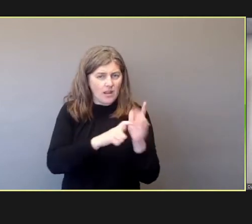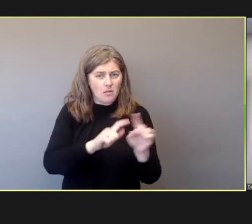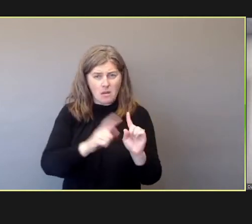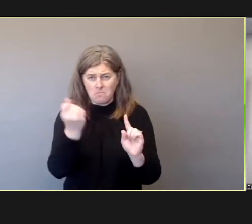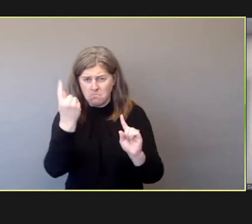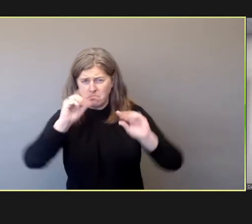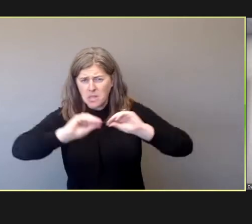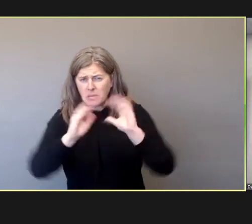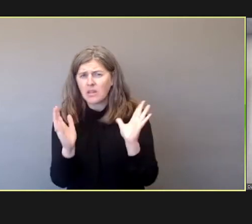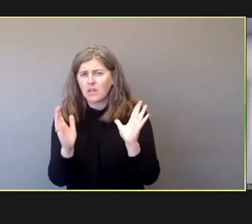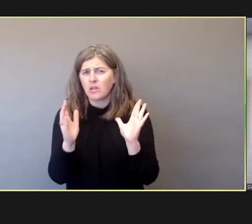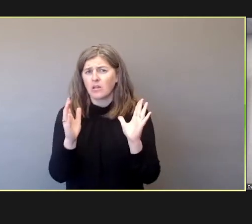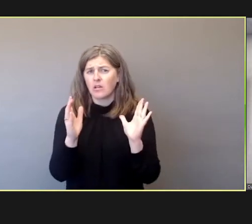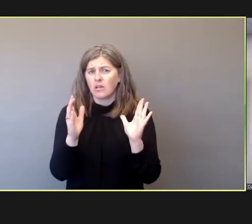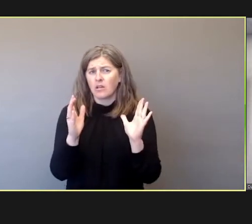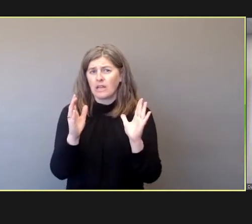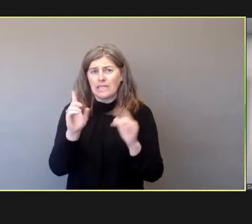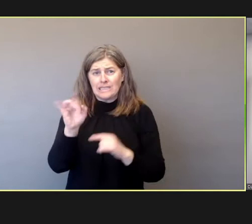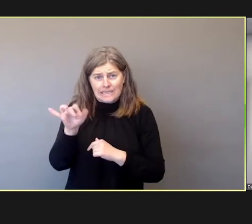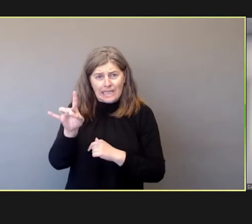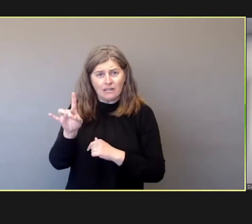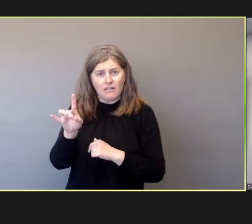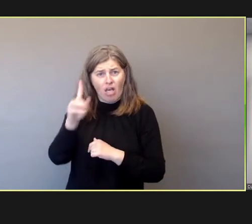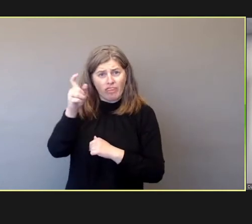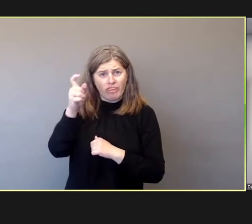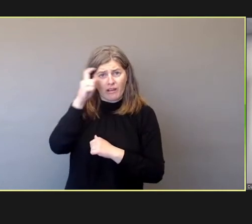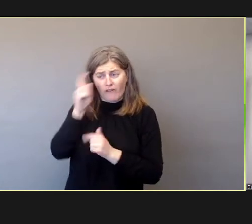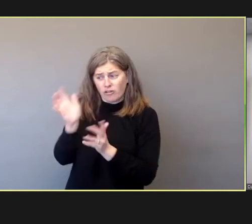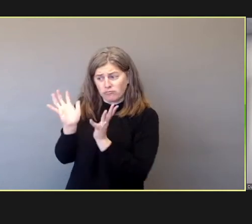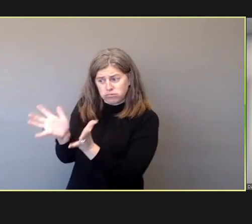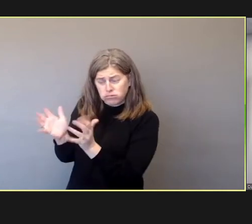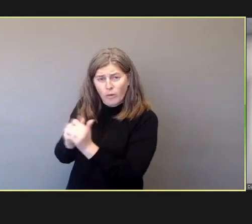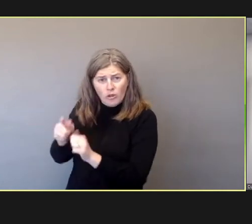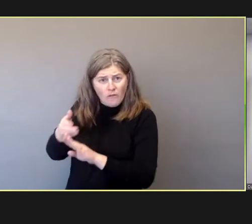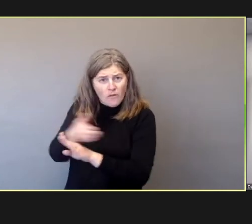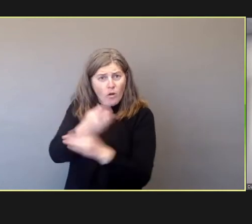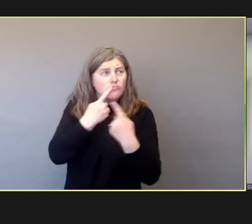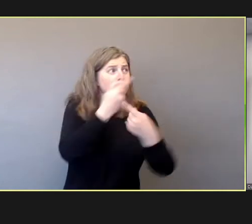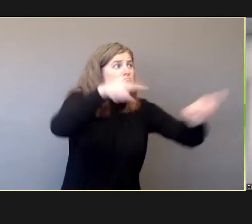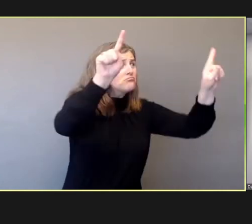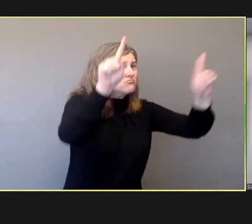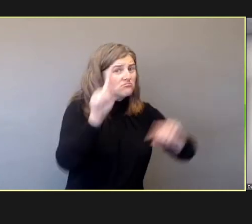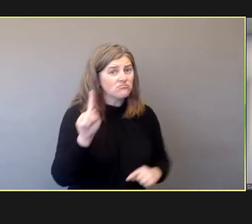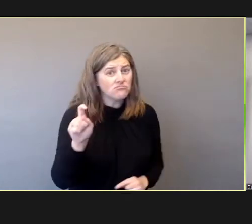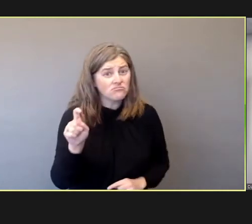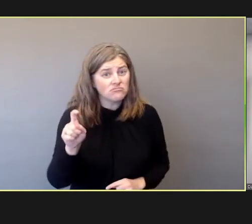clear, were you consulted by the governor before she made this decision in any way?